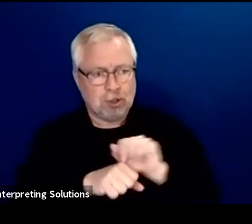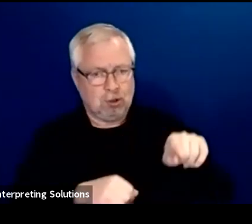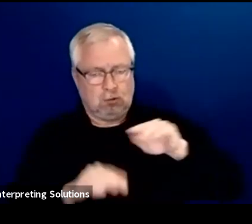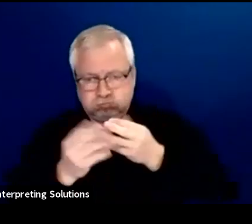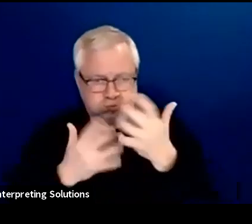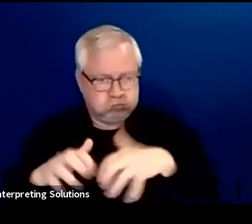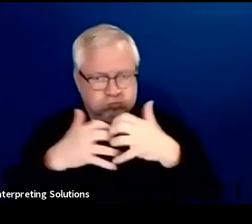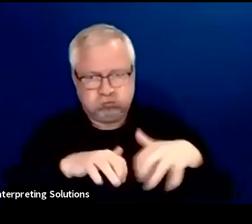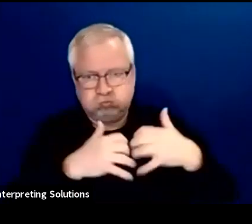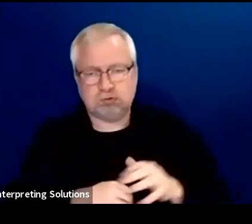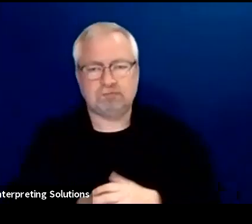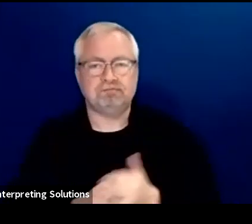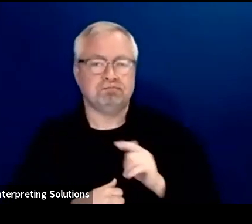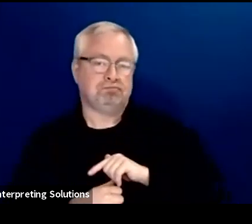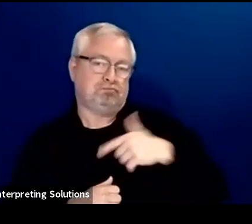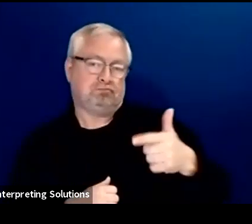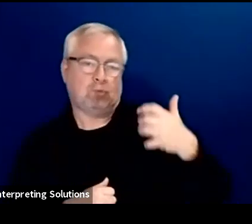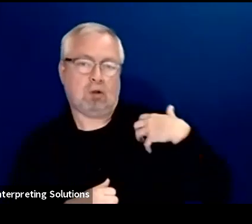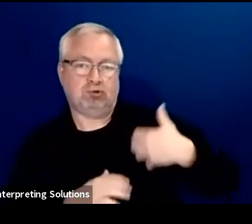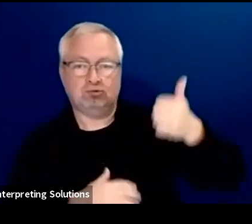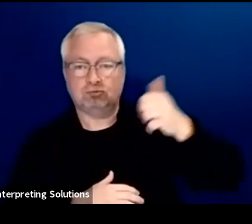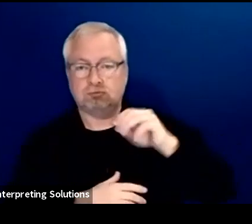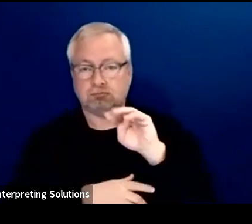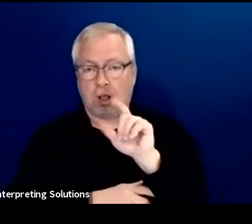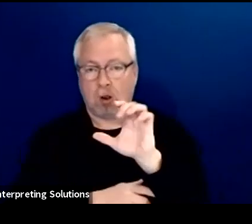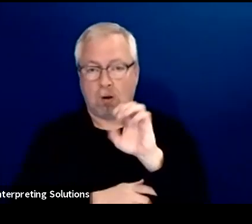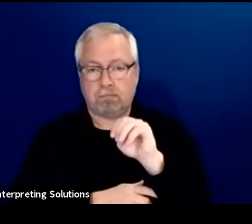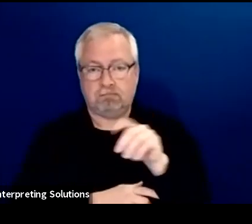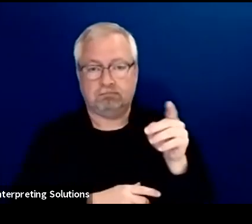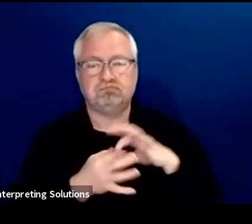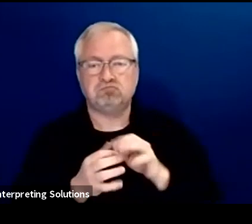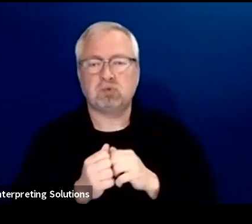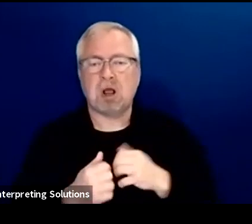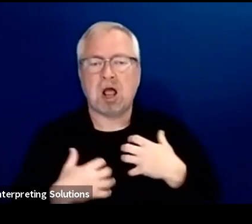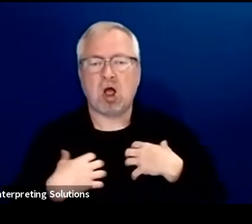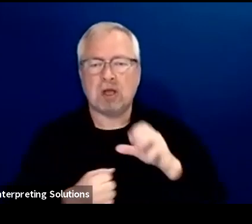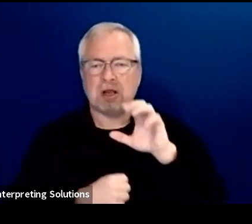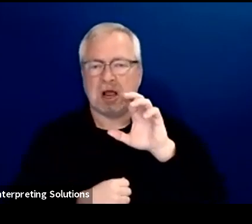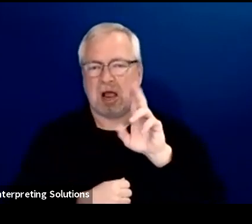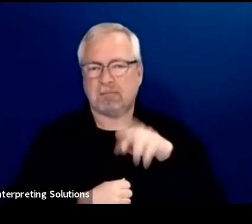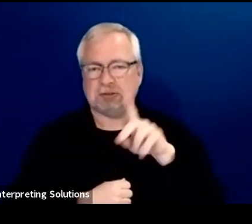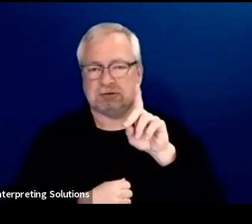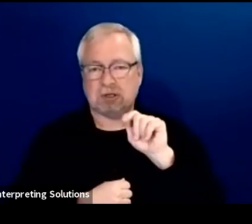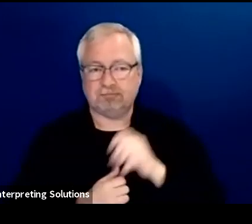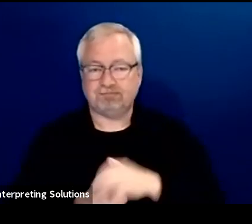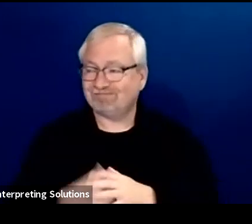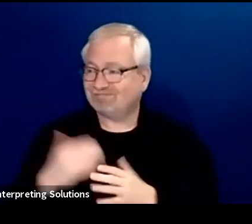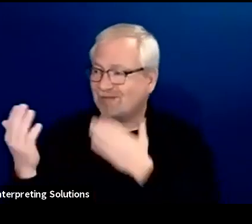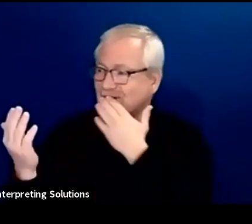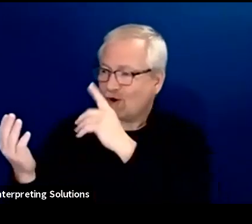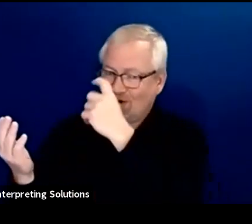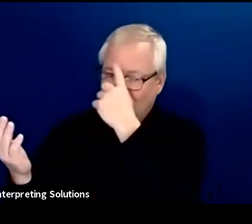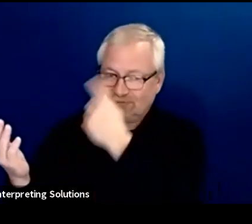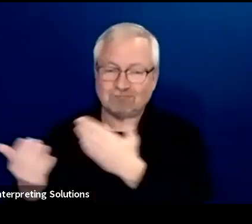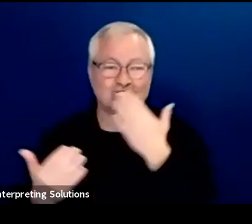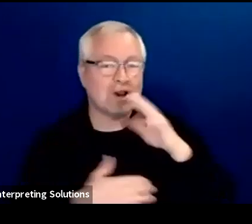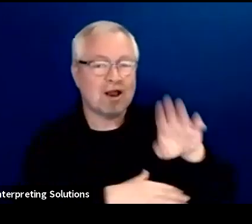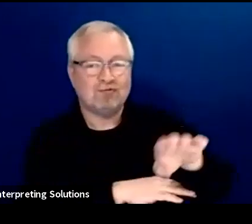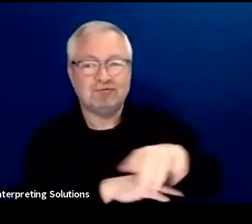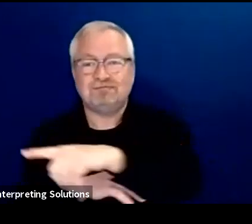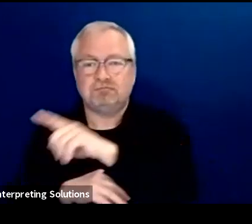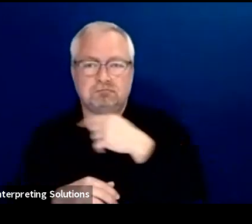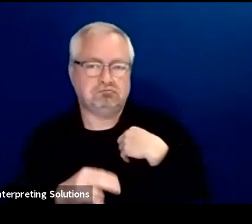health side of this. Commissioner. Thank you, Governor. Good afternoon, everyone. I will be brief with the situation update, as I know you